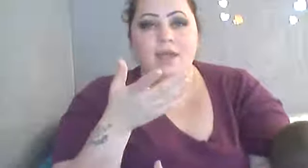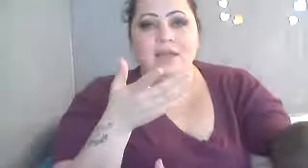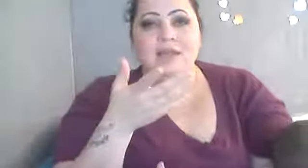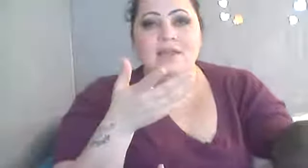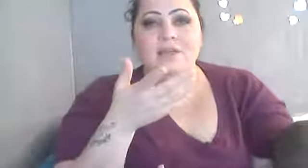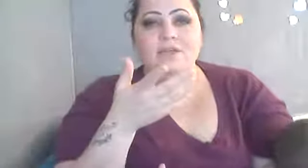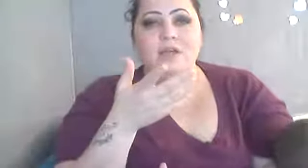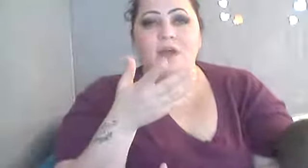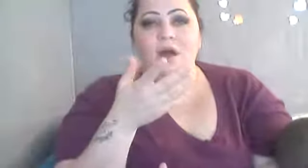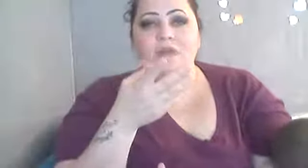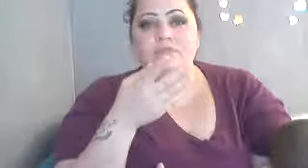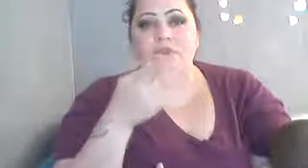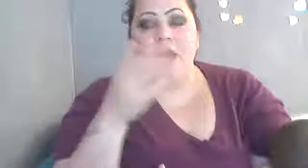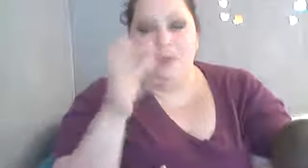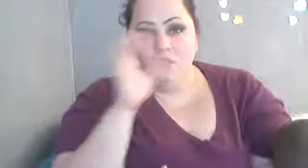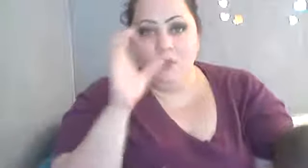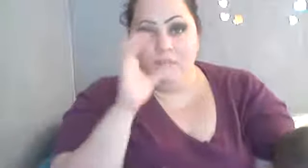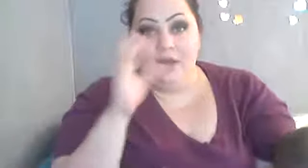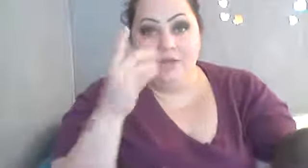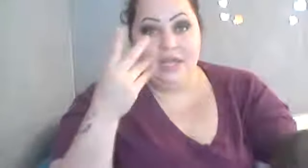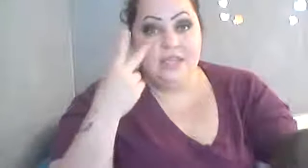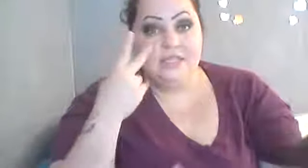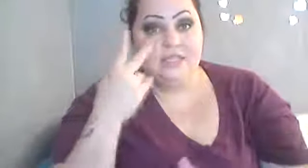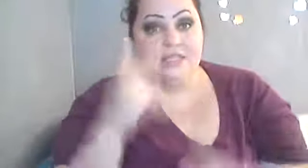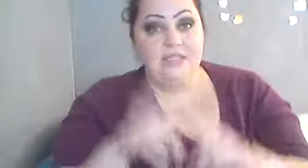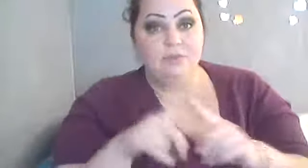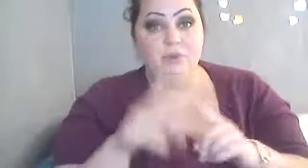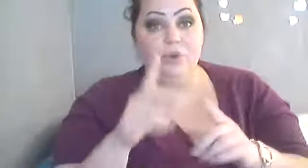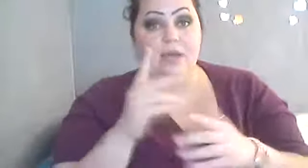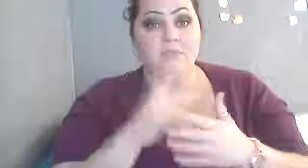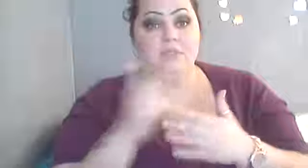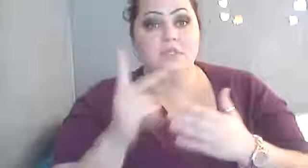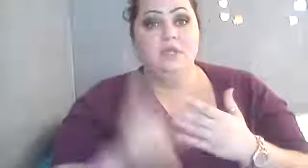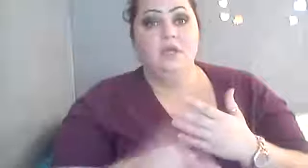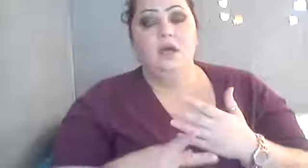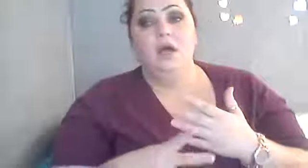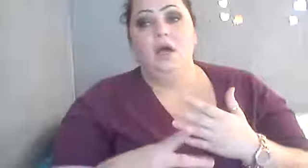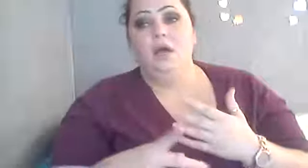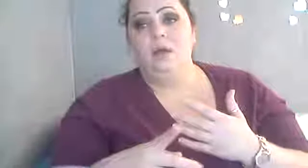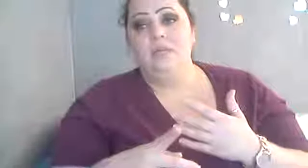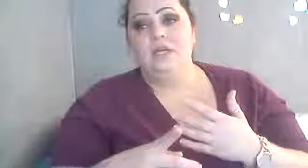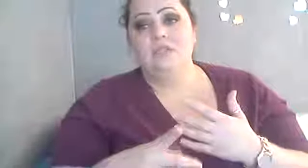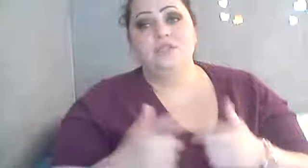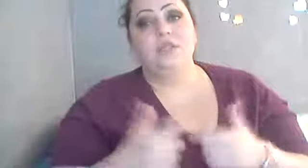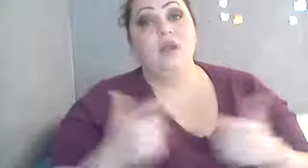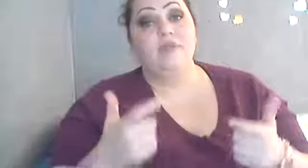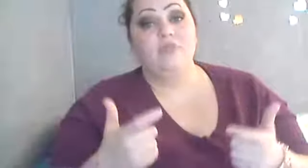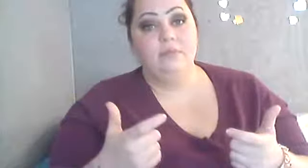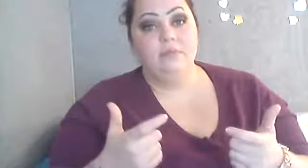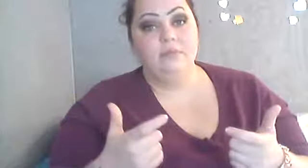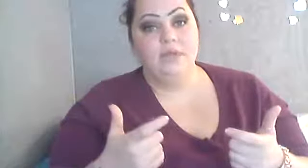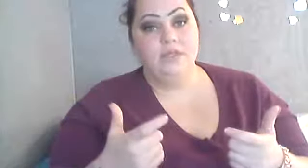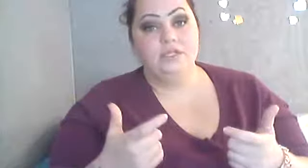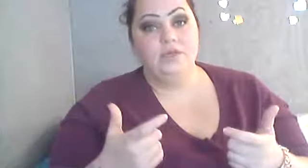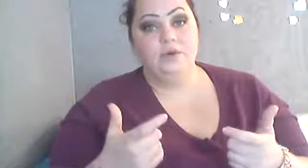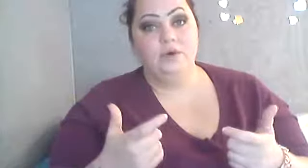like there's a lot of different, I will look around and see the different programs because there's a lot of them. And so